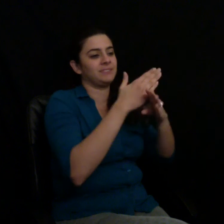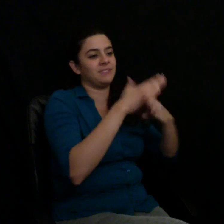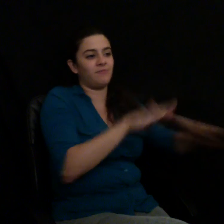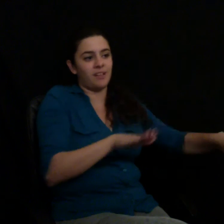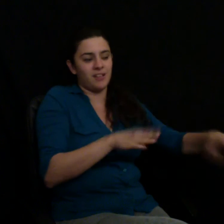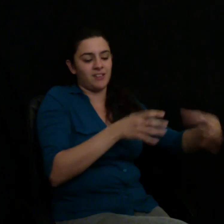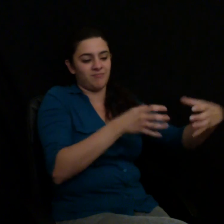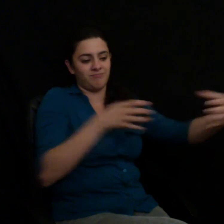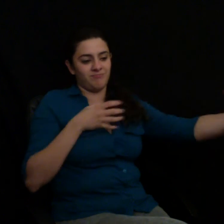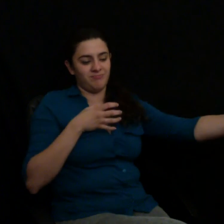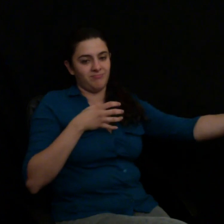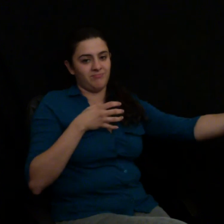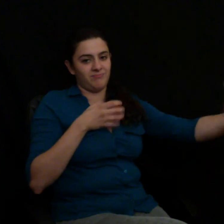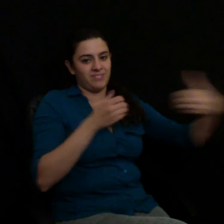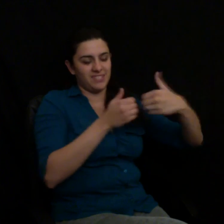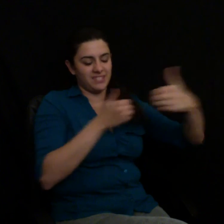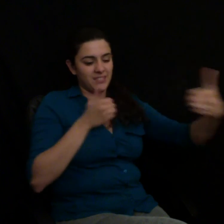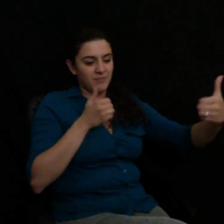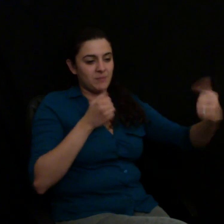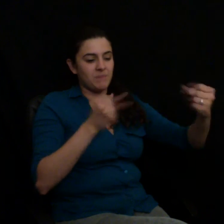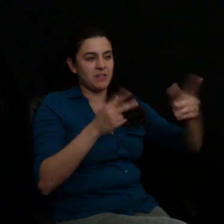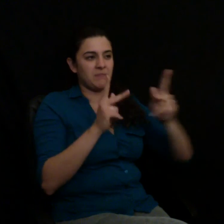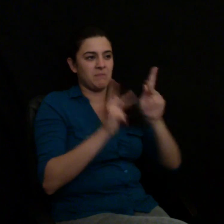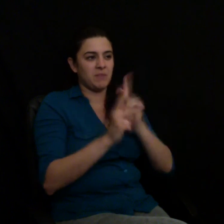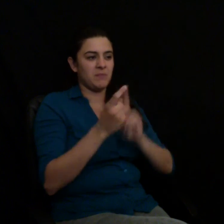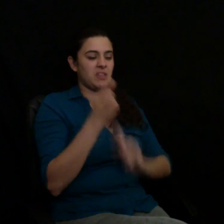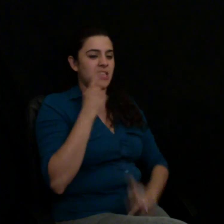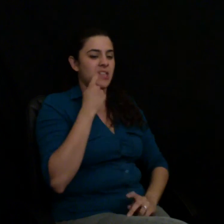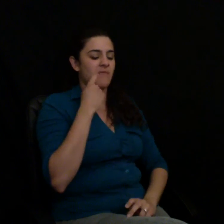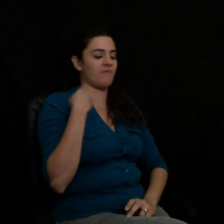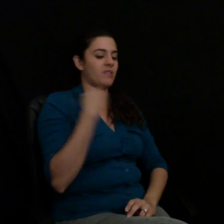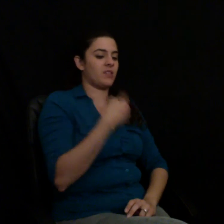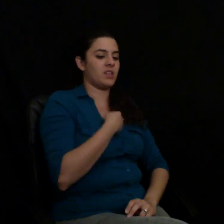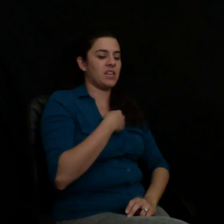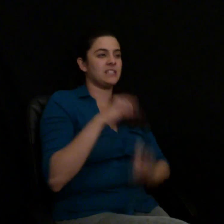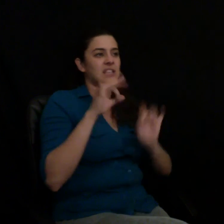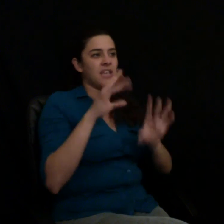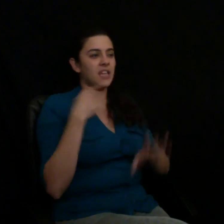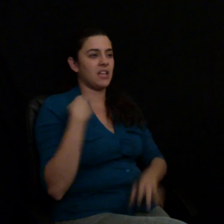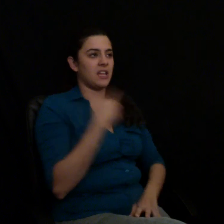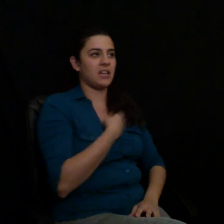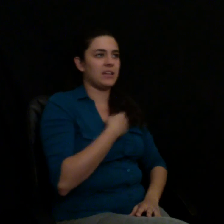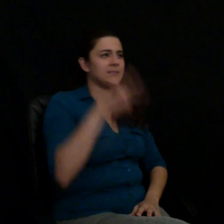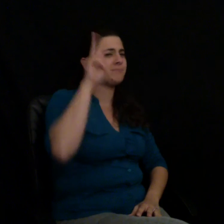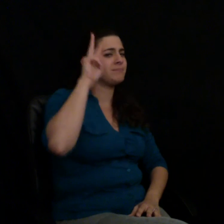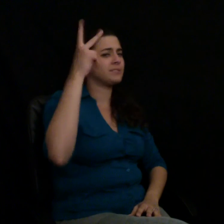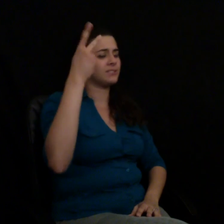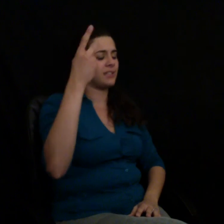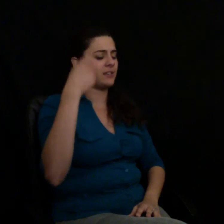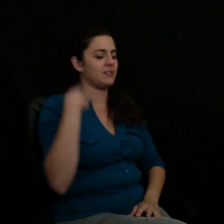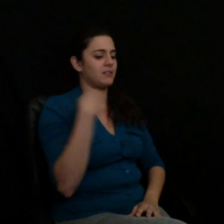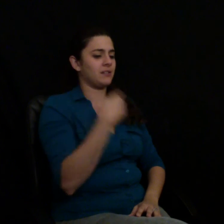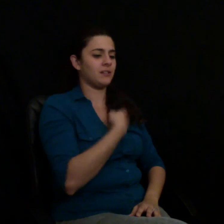with envy or hate or just simply misunderstanding or overlooking our subculture as a